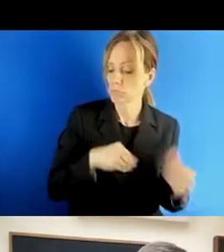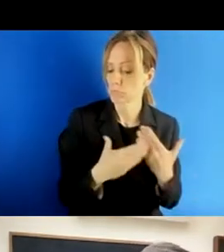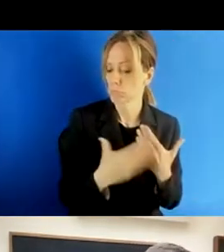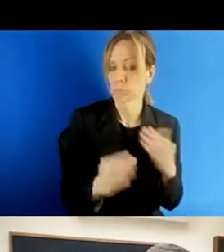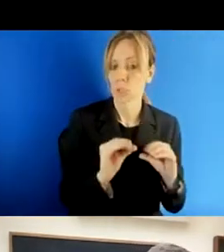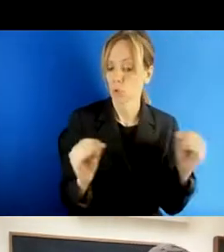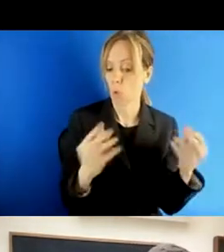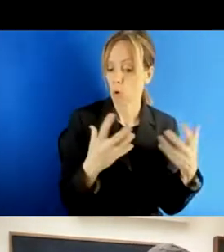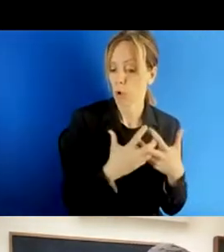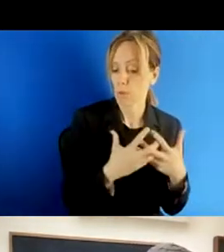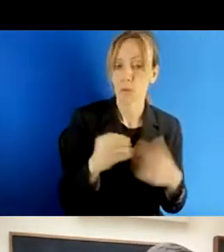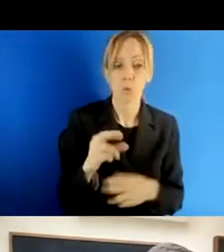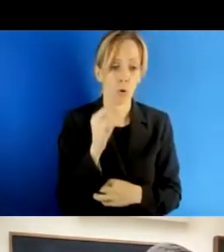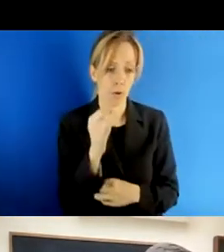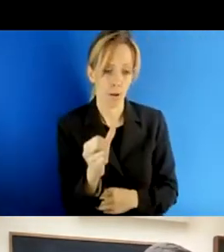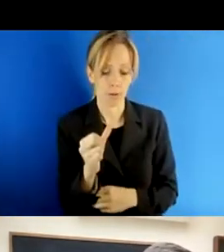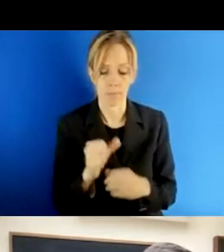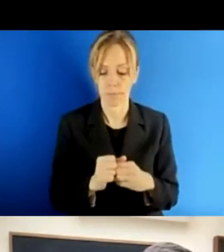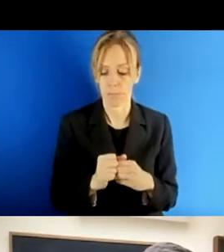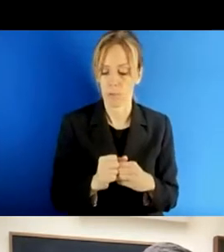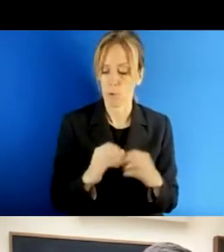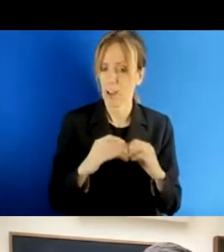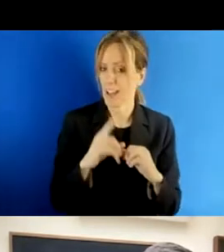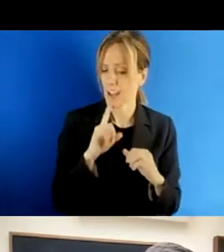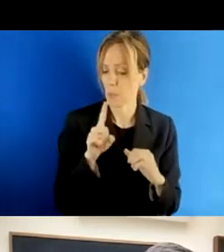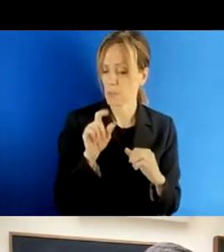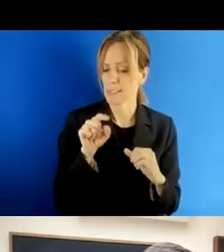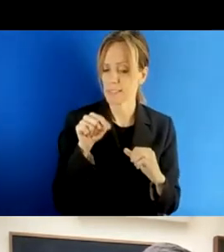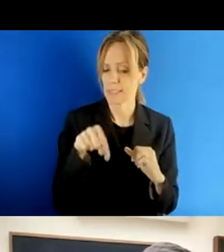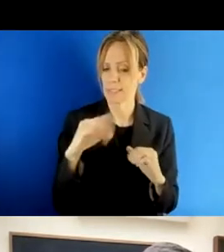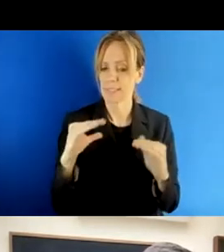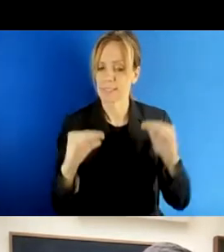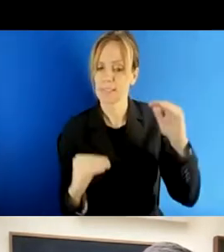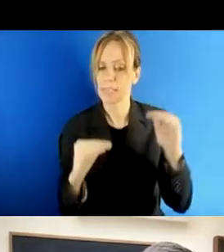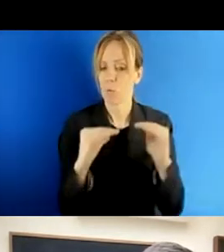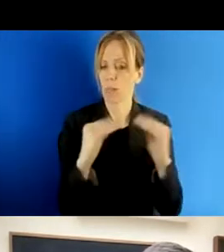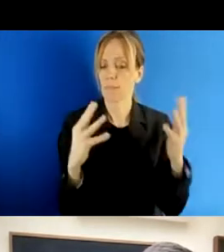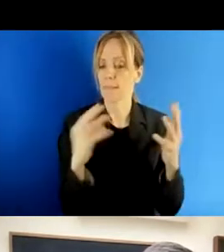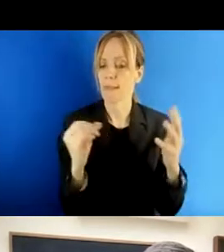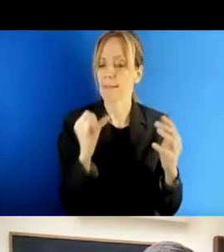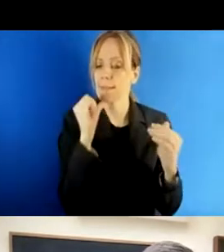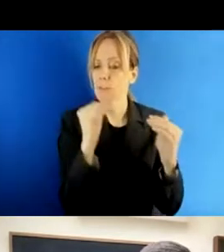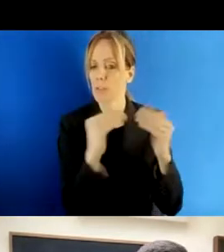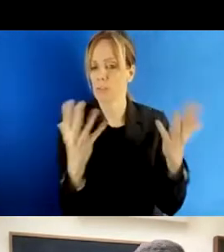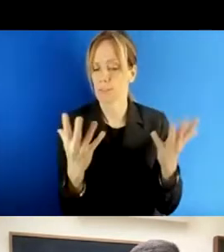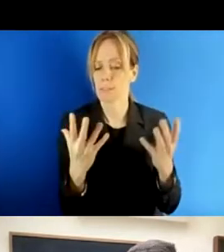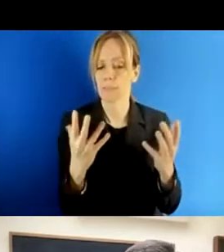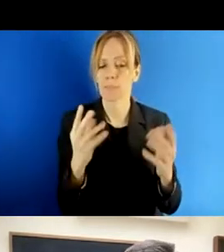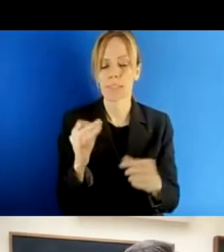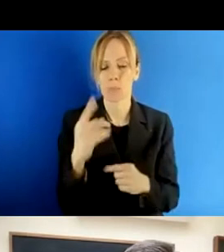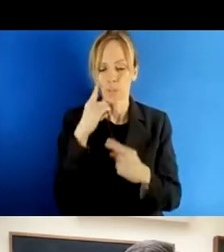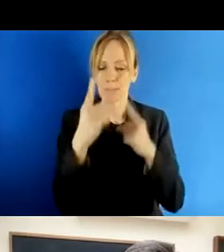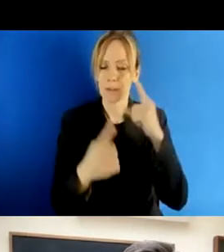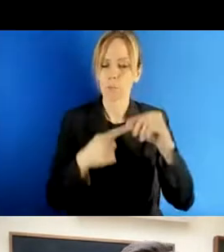or not. So how is this inequality and injustice? When we think about inequality in terms